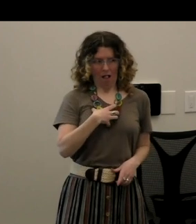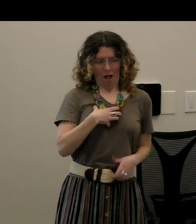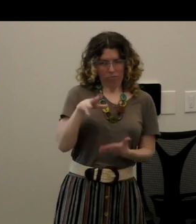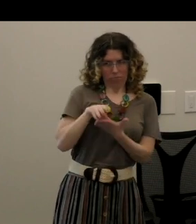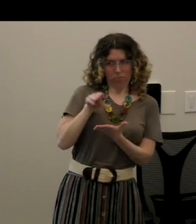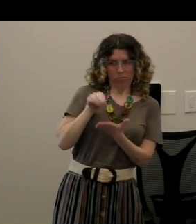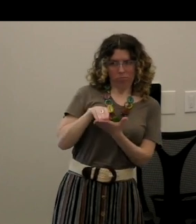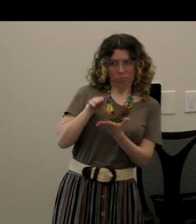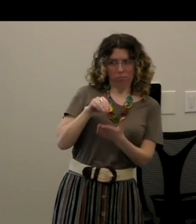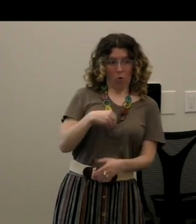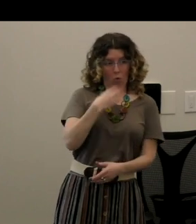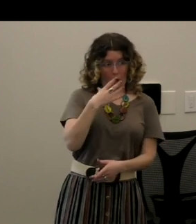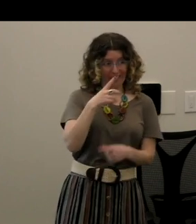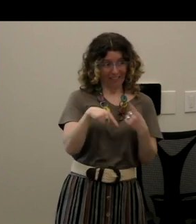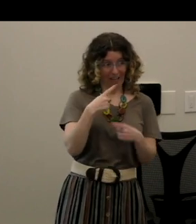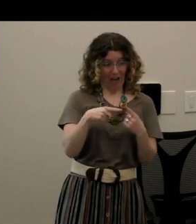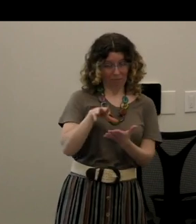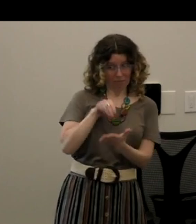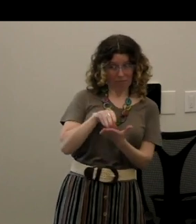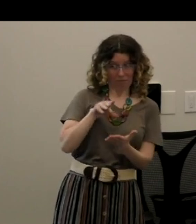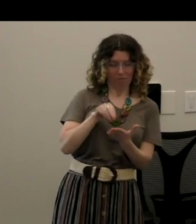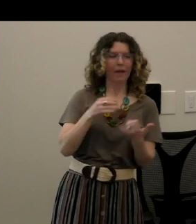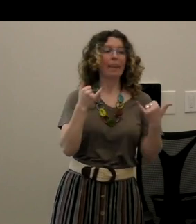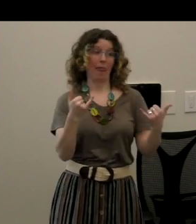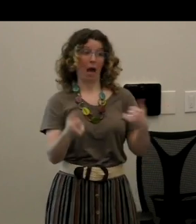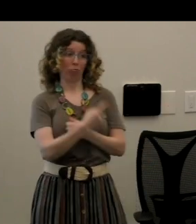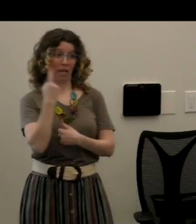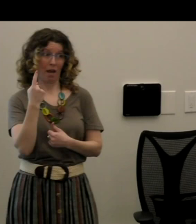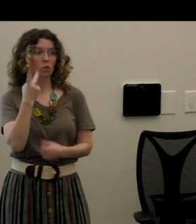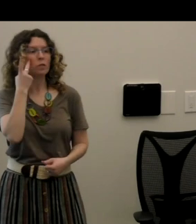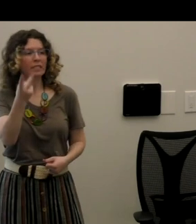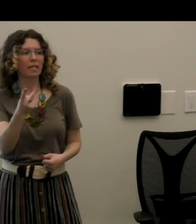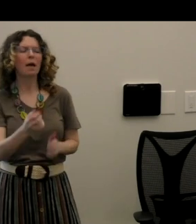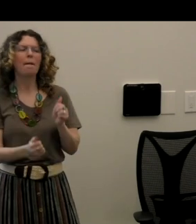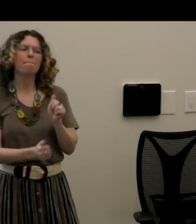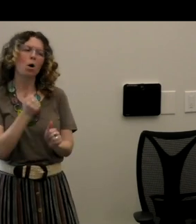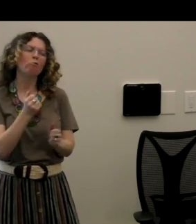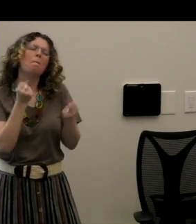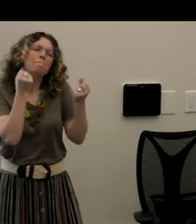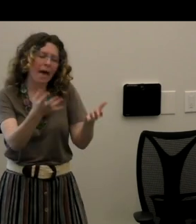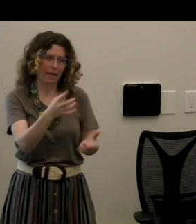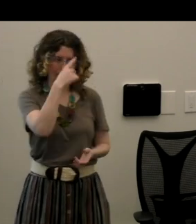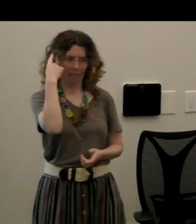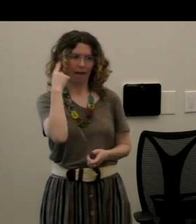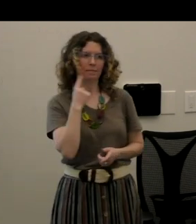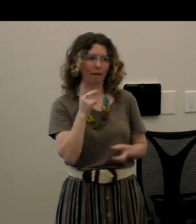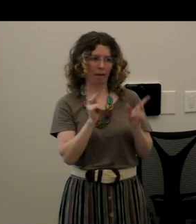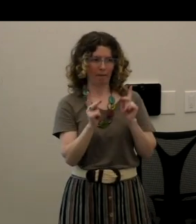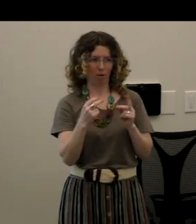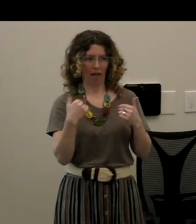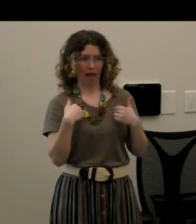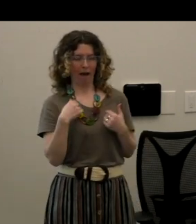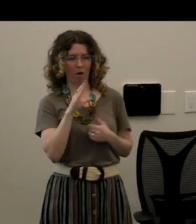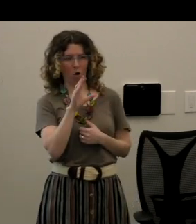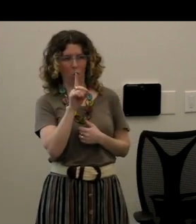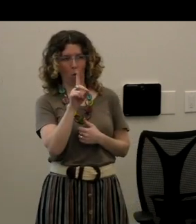time communicating. And so they had to adjust and learn to, they had to adjust to the white sign language. So today you will see many Black